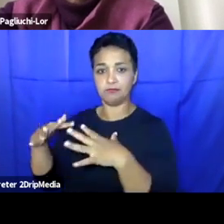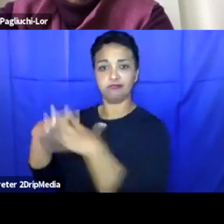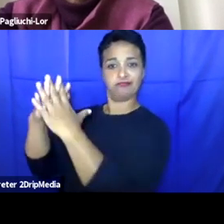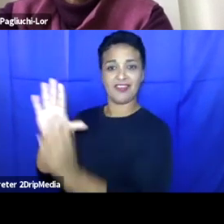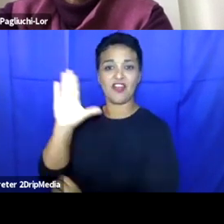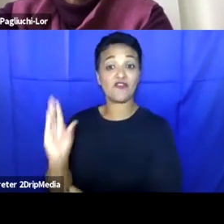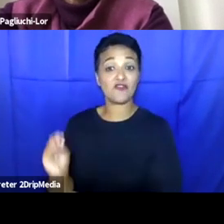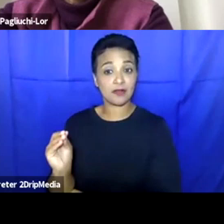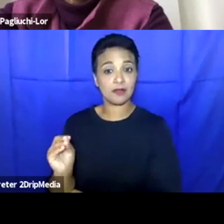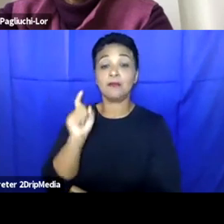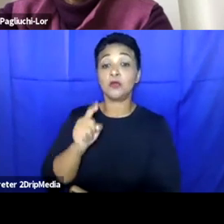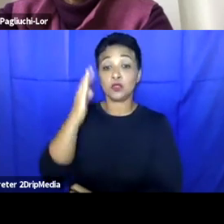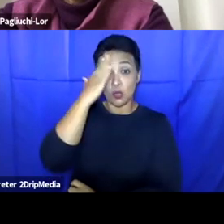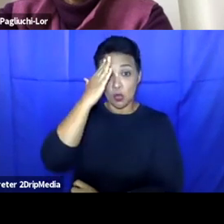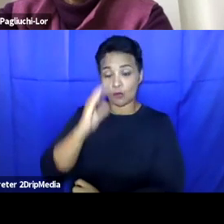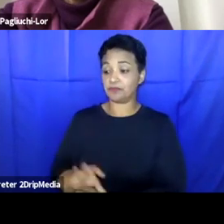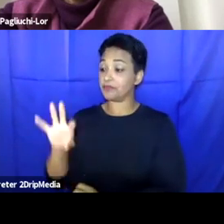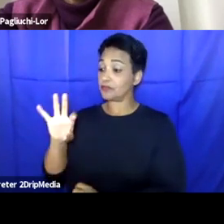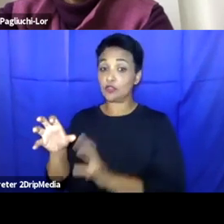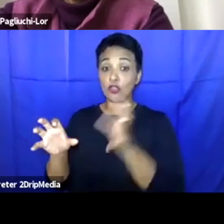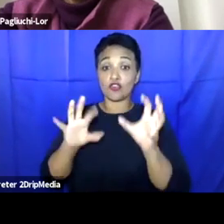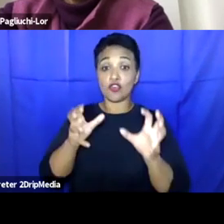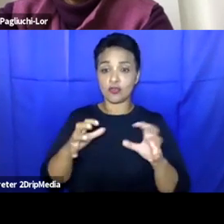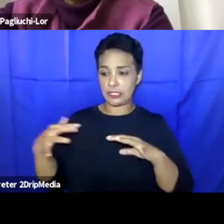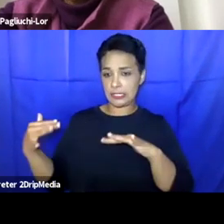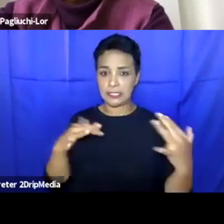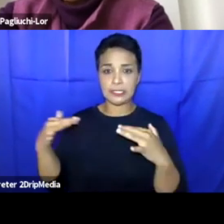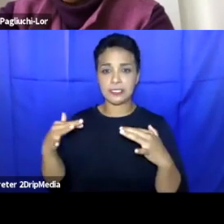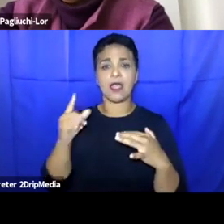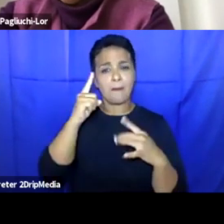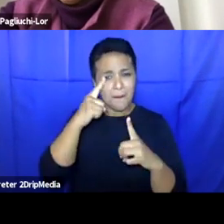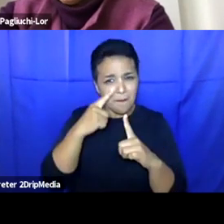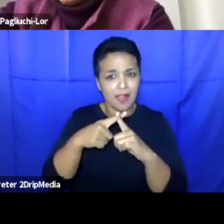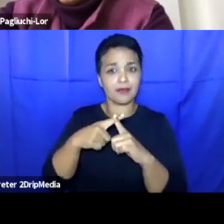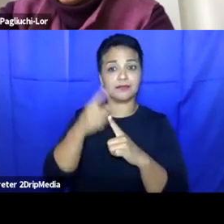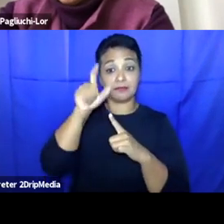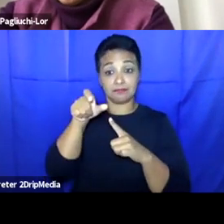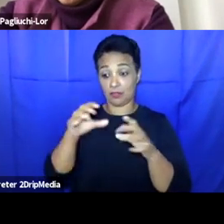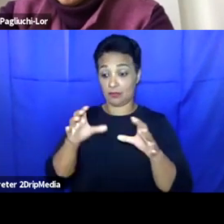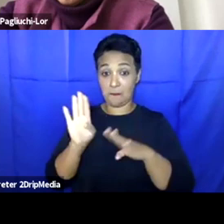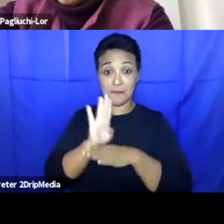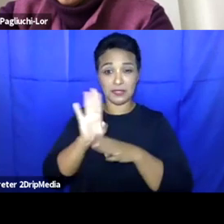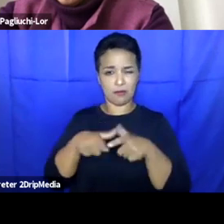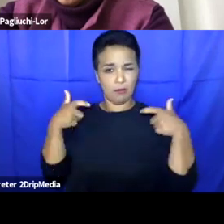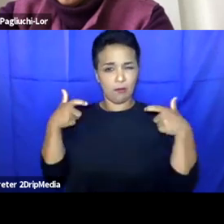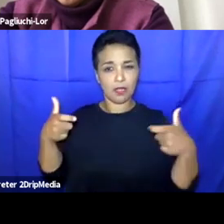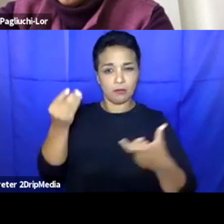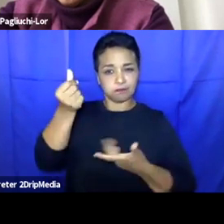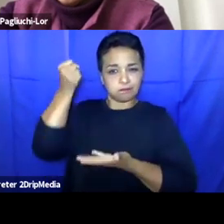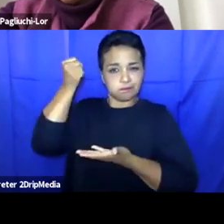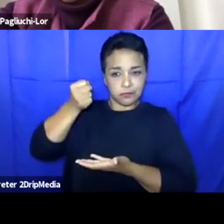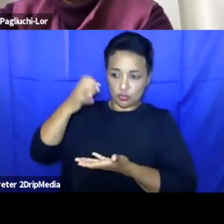crisis and the big investors. So if they can connect this, I think we would have very many youths appreciating their own countries